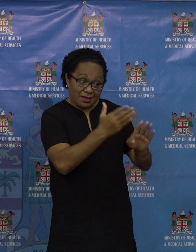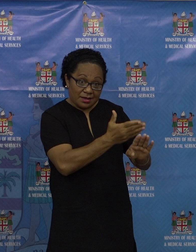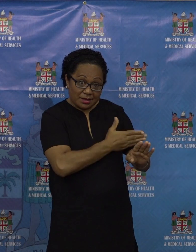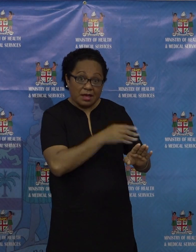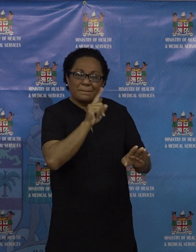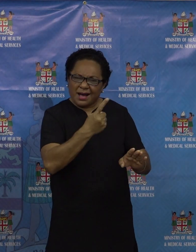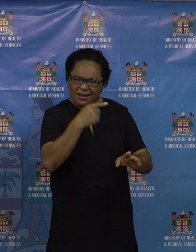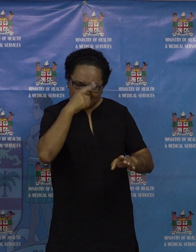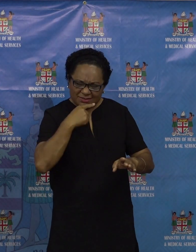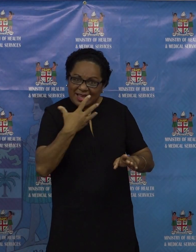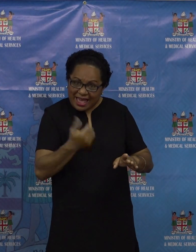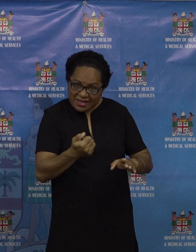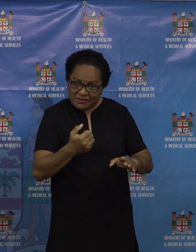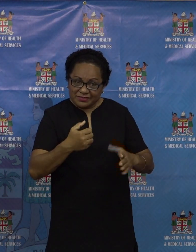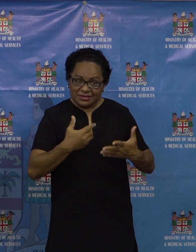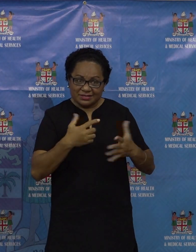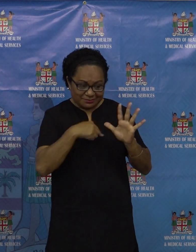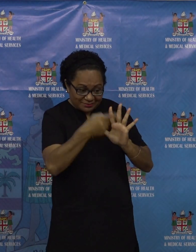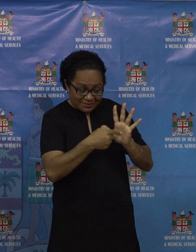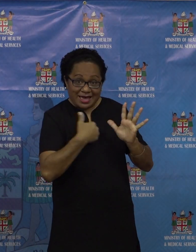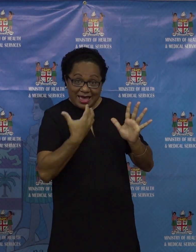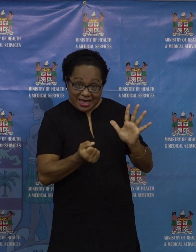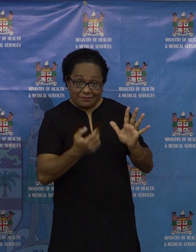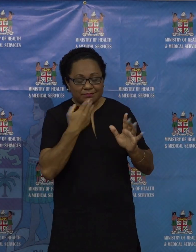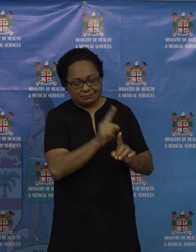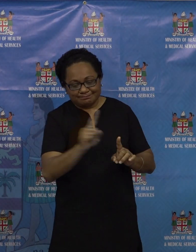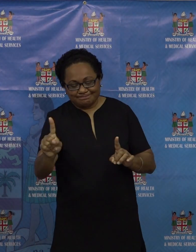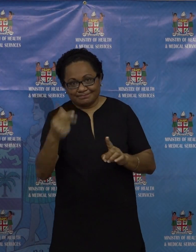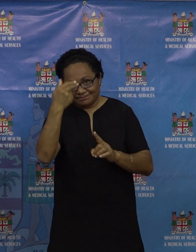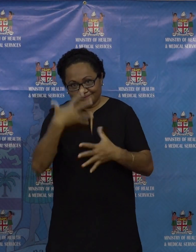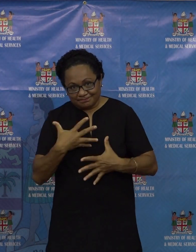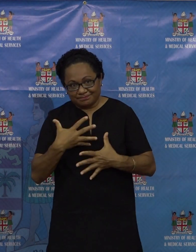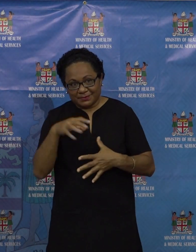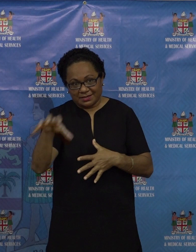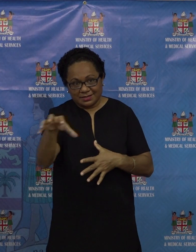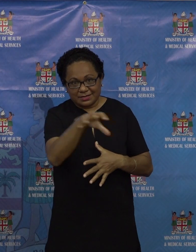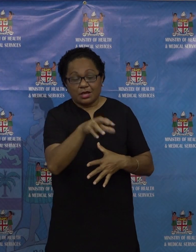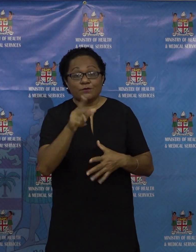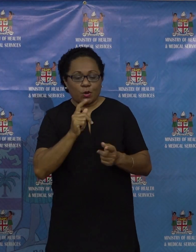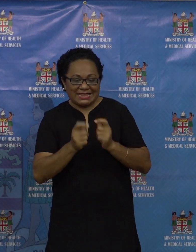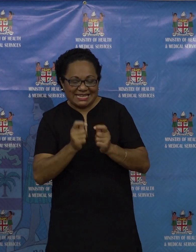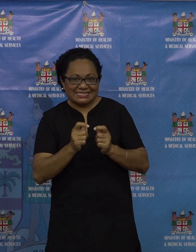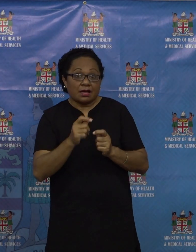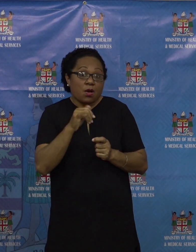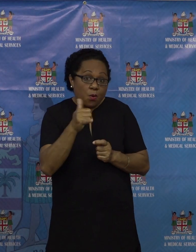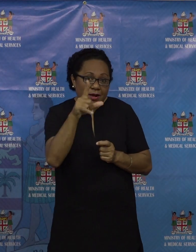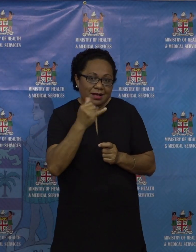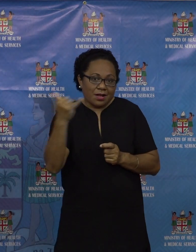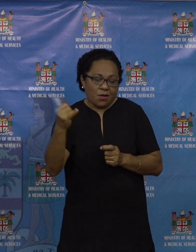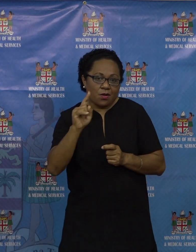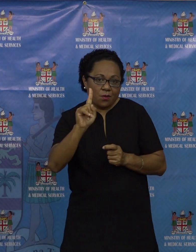present yourself to the nearest screening clinic for further assessment, or call 158 for